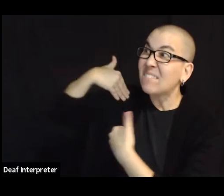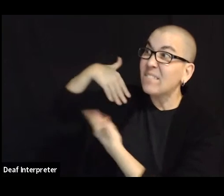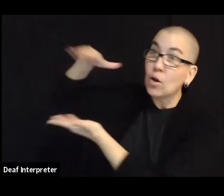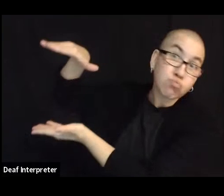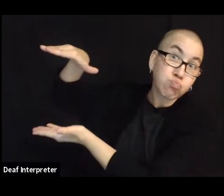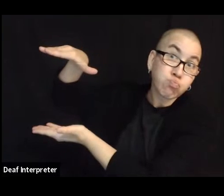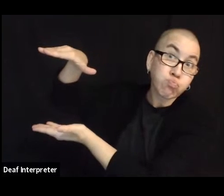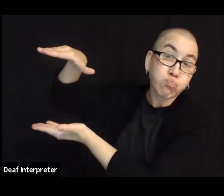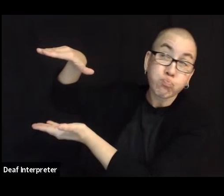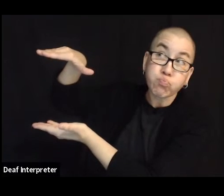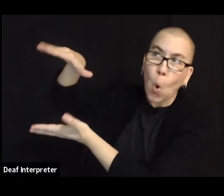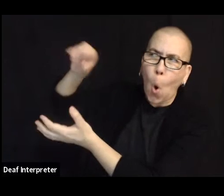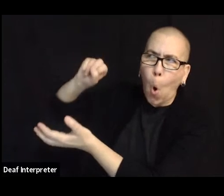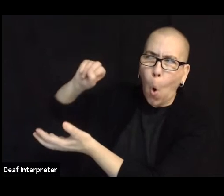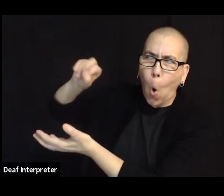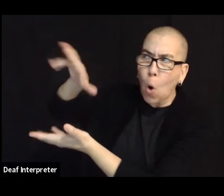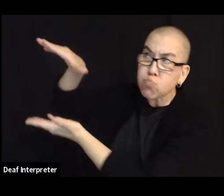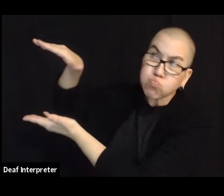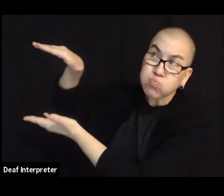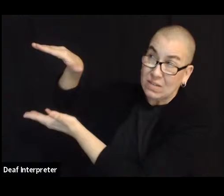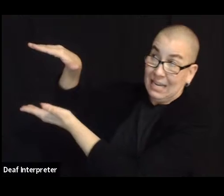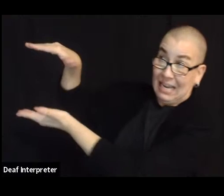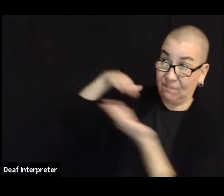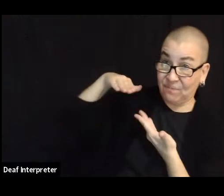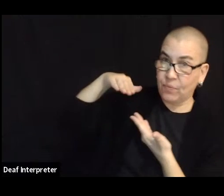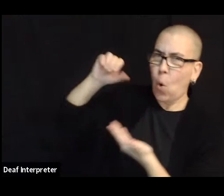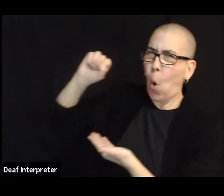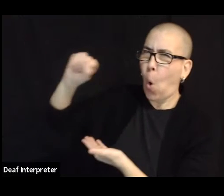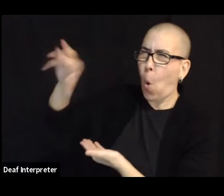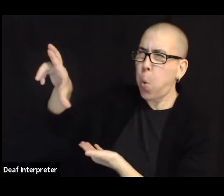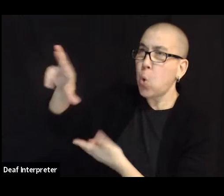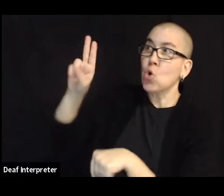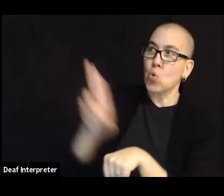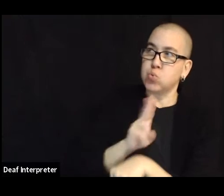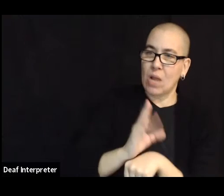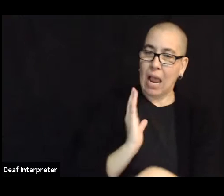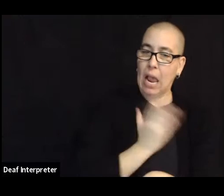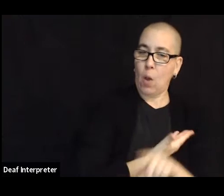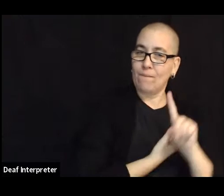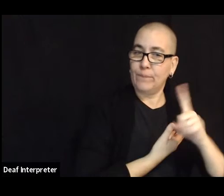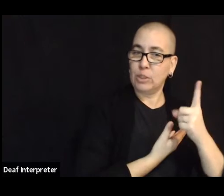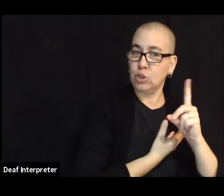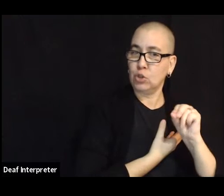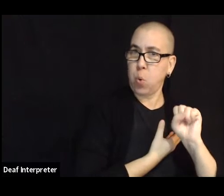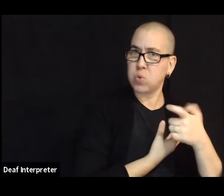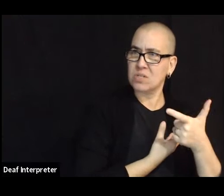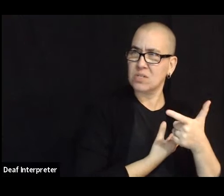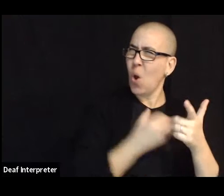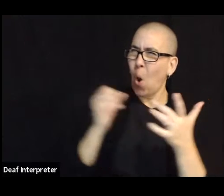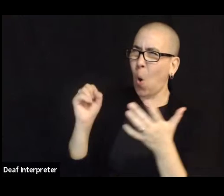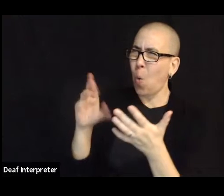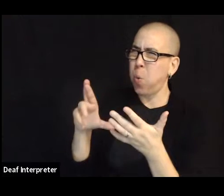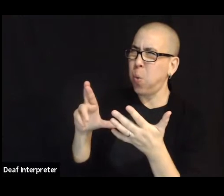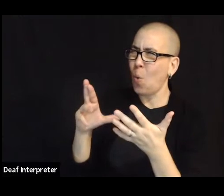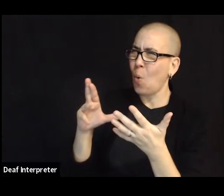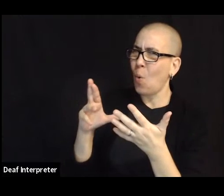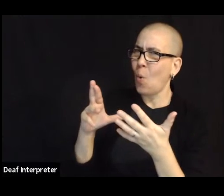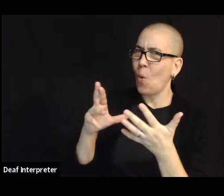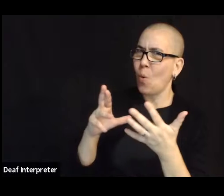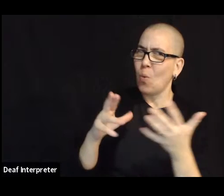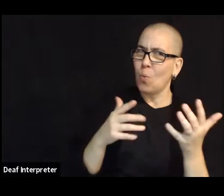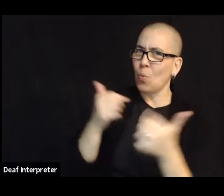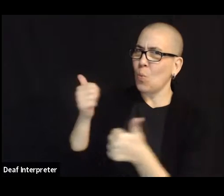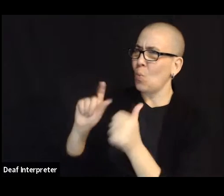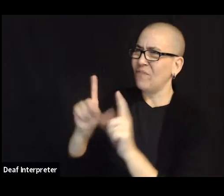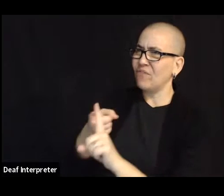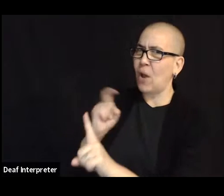for more first doses and deal with the second dose problem later, which just would be another logistical thing to figure out.